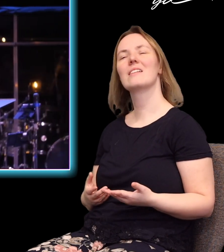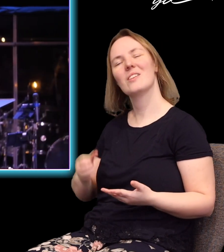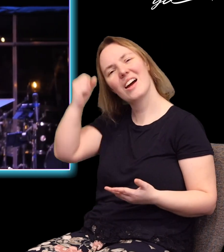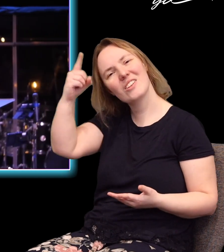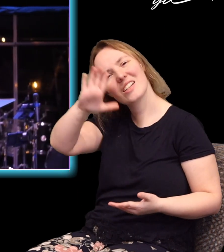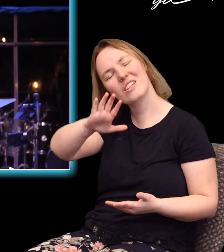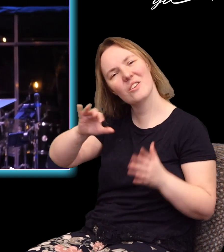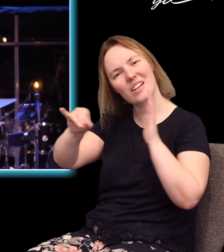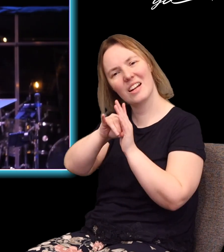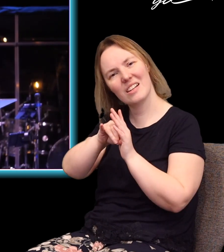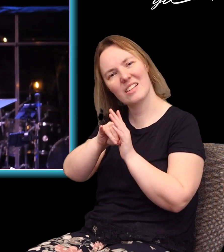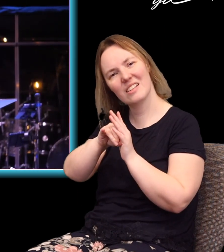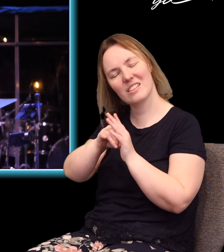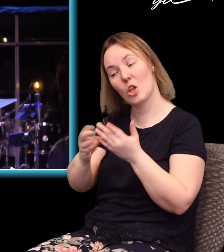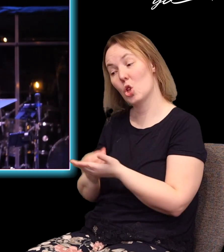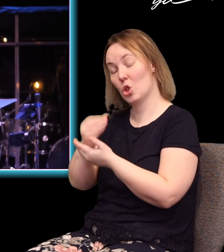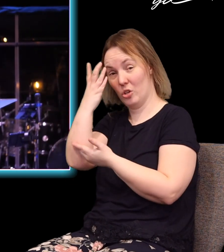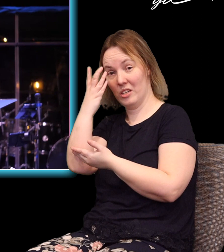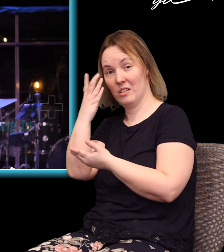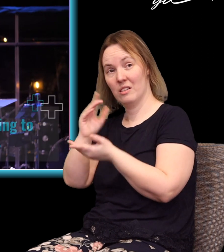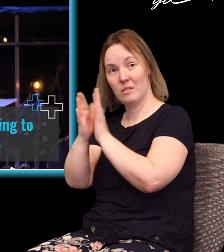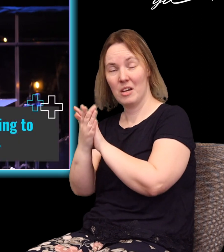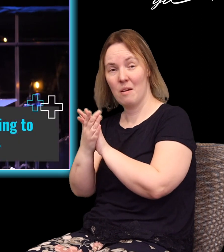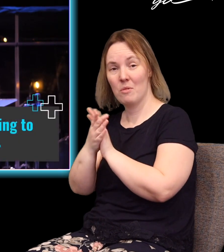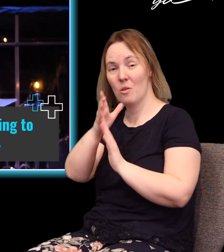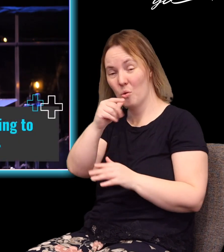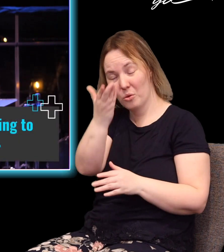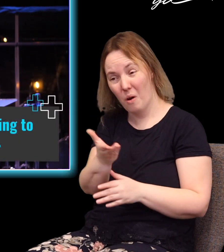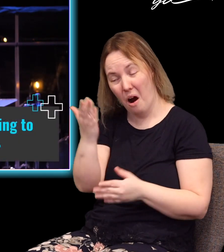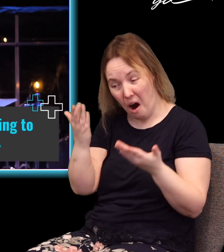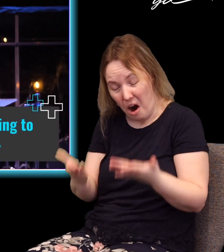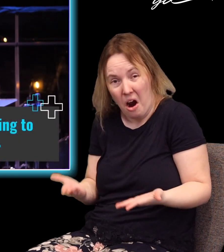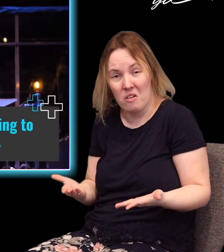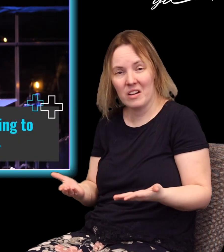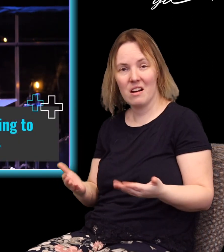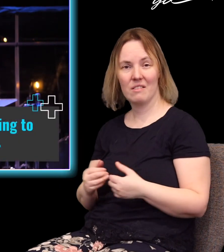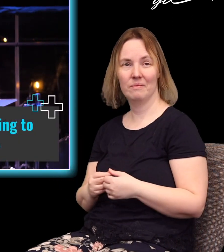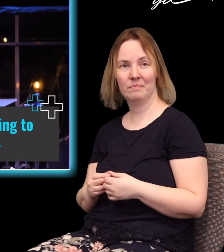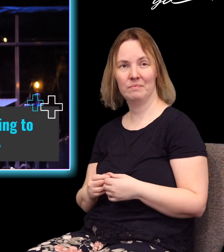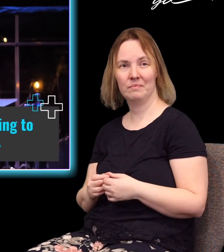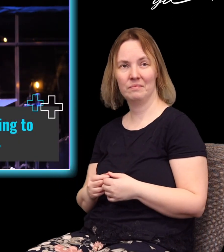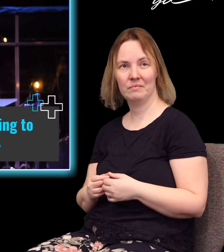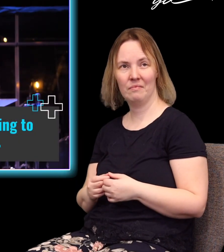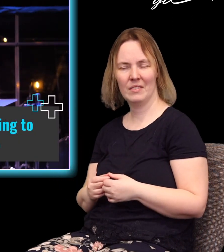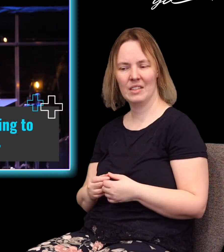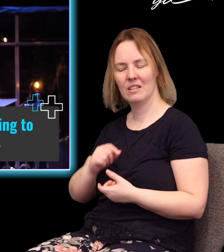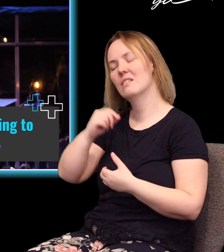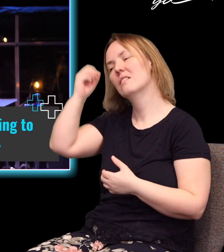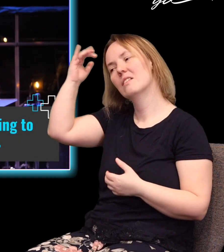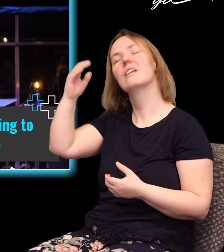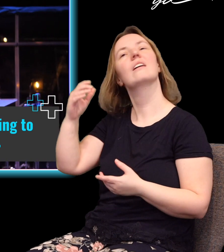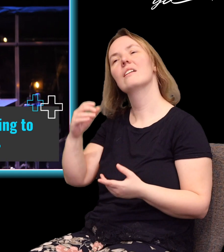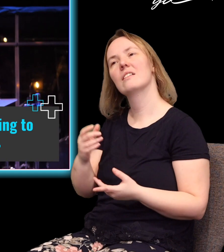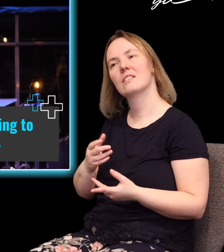your identity is learning to become who you already are, who you already are. Now, I think the